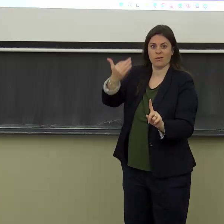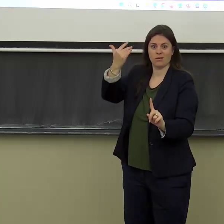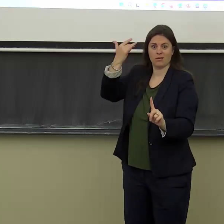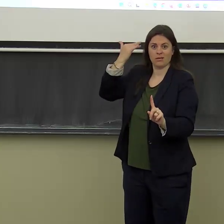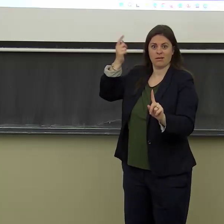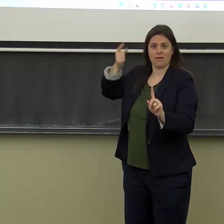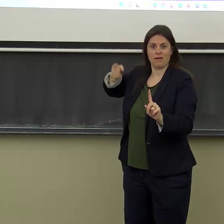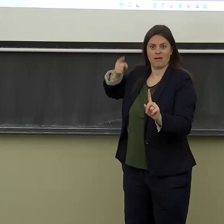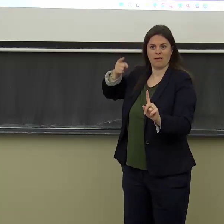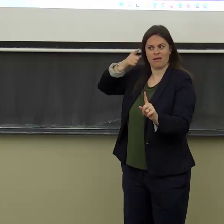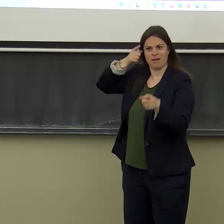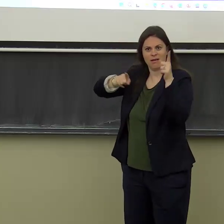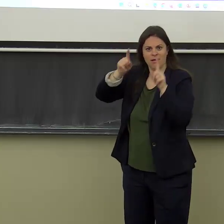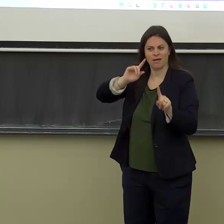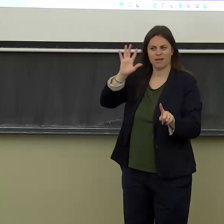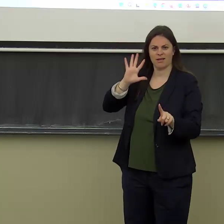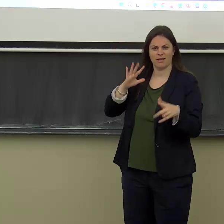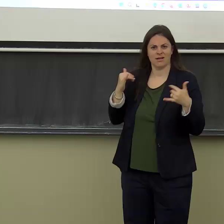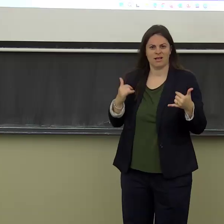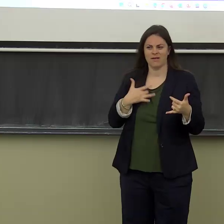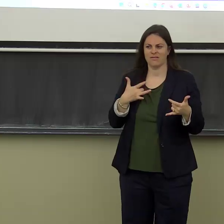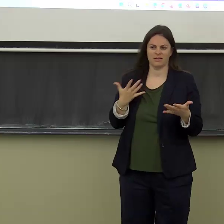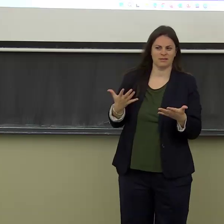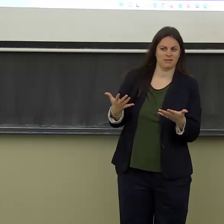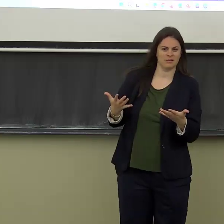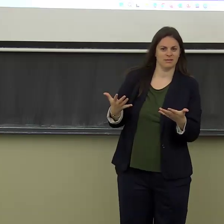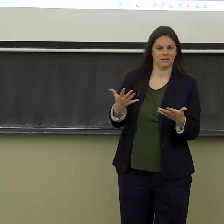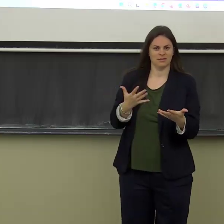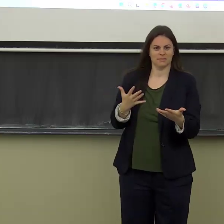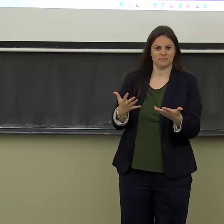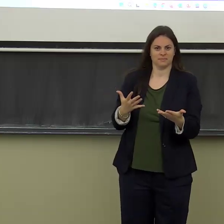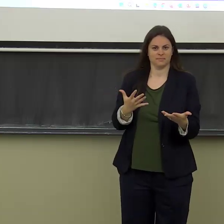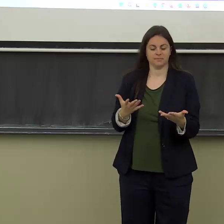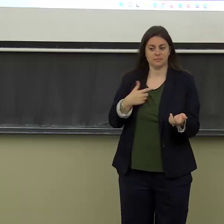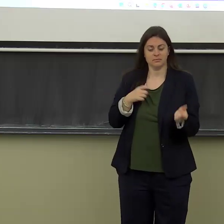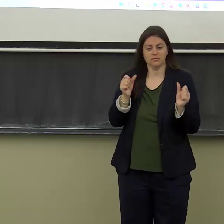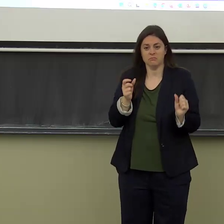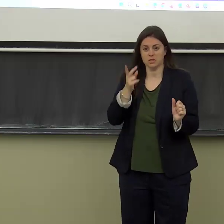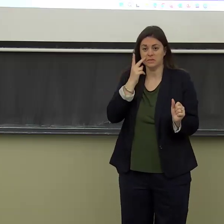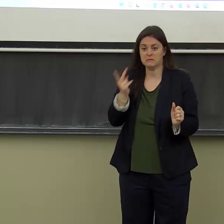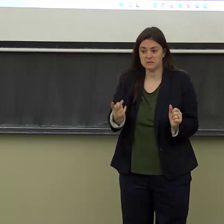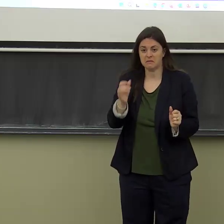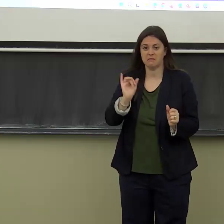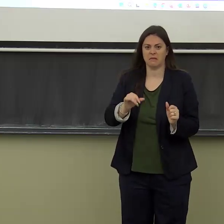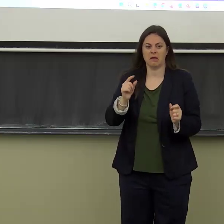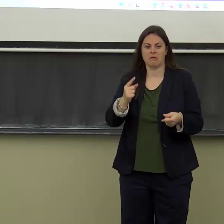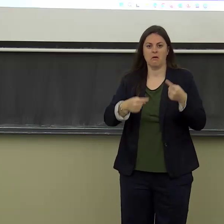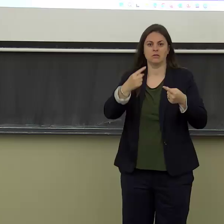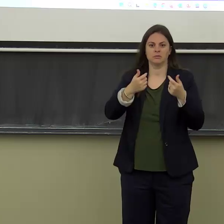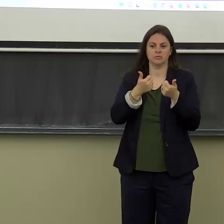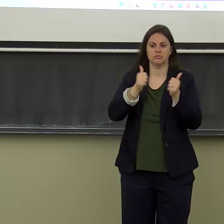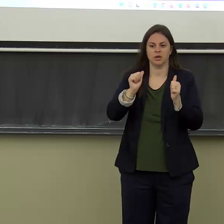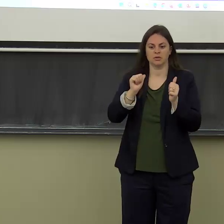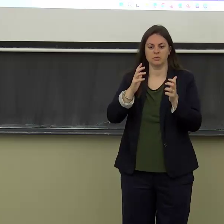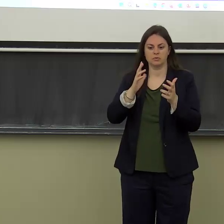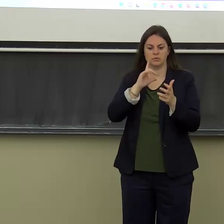I think like even if we could, and theoretically I could see a good argument to try to like come together more collectively